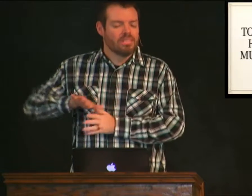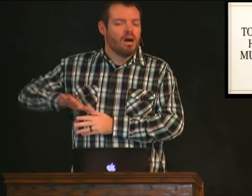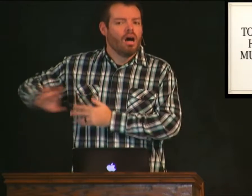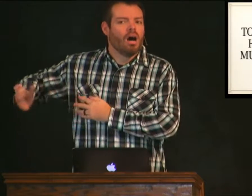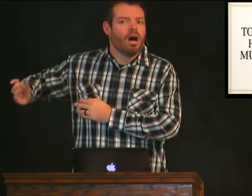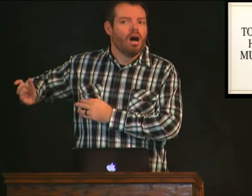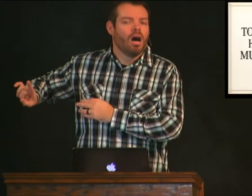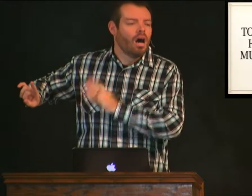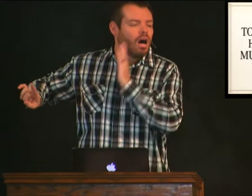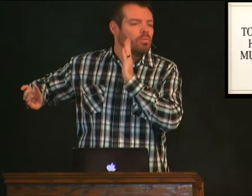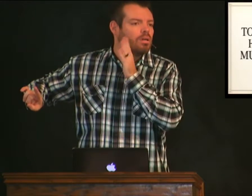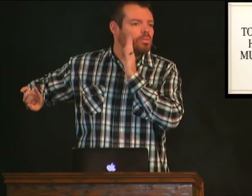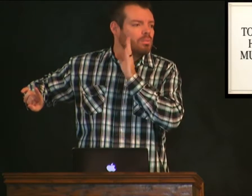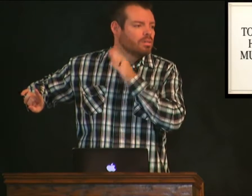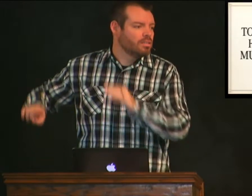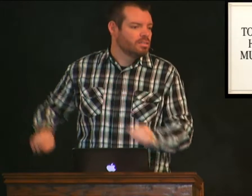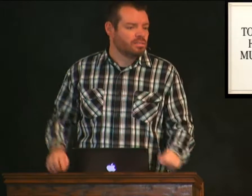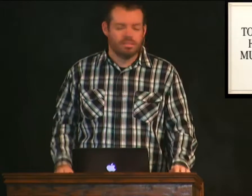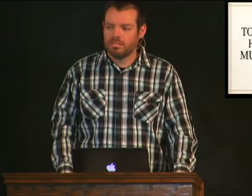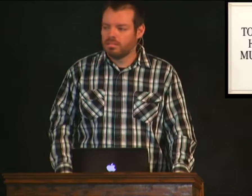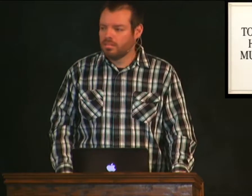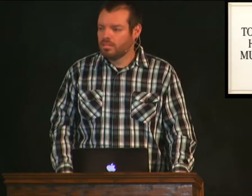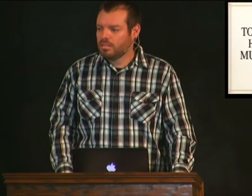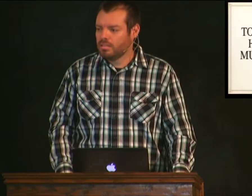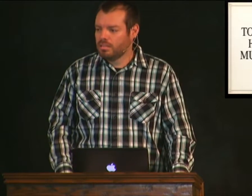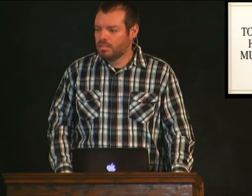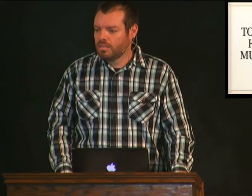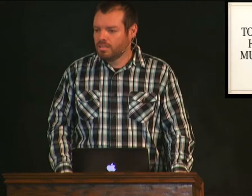People are willing.